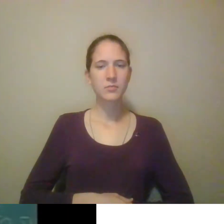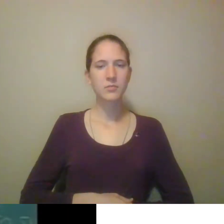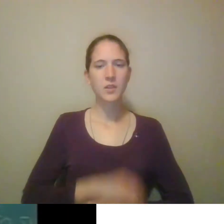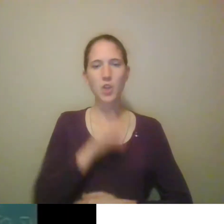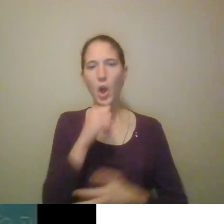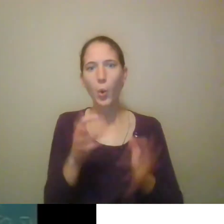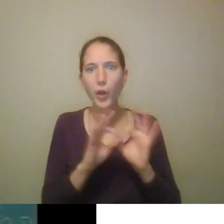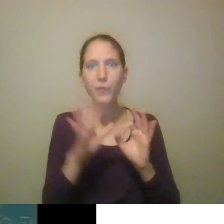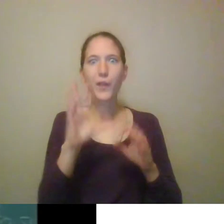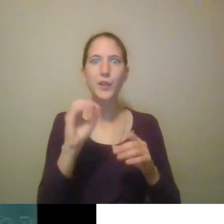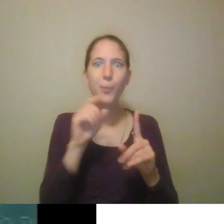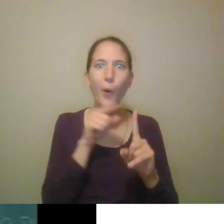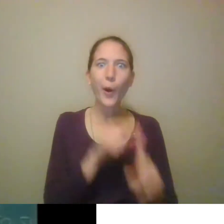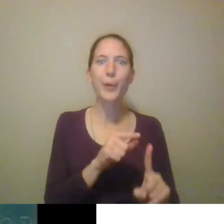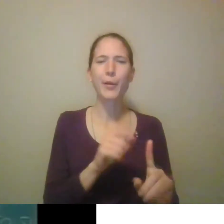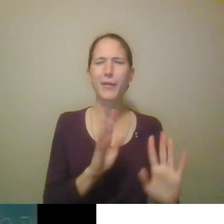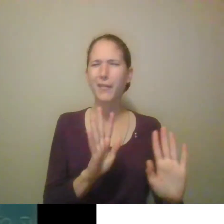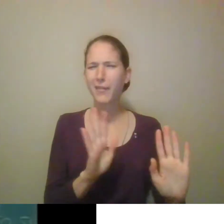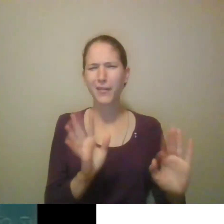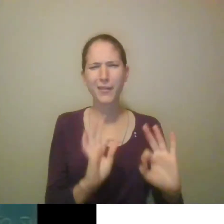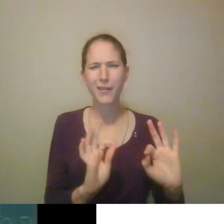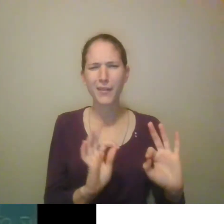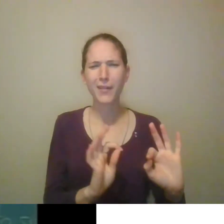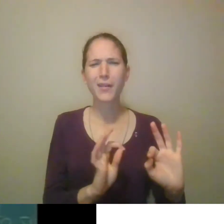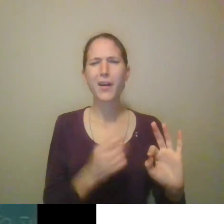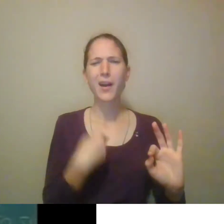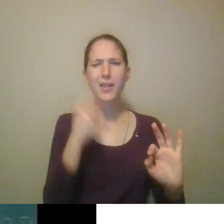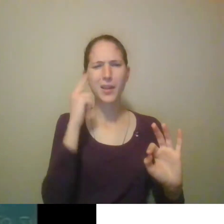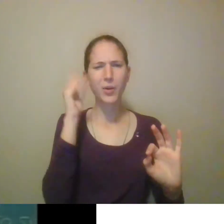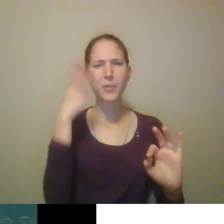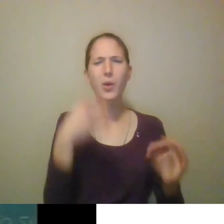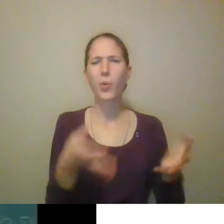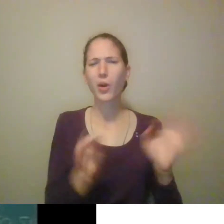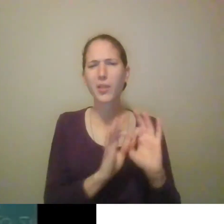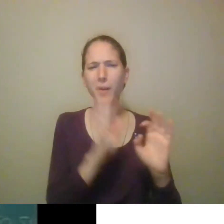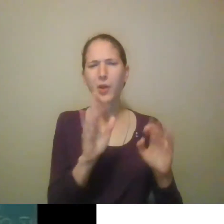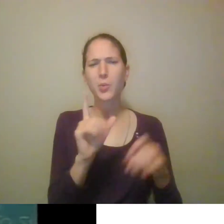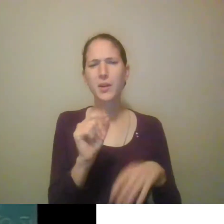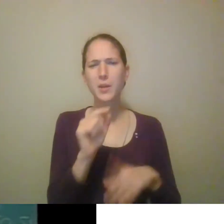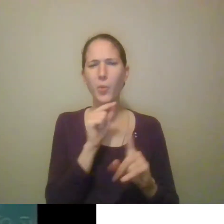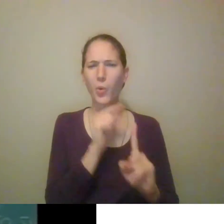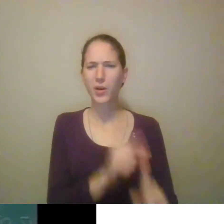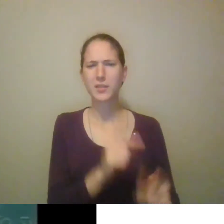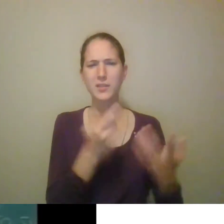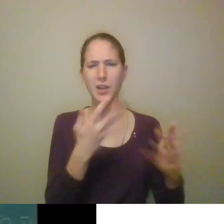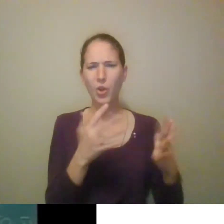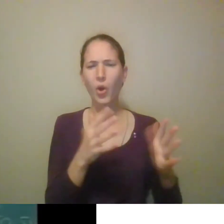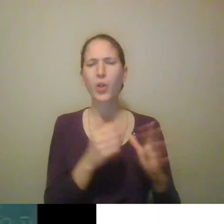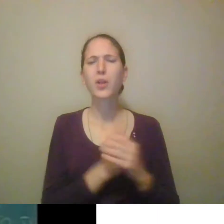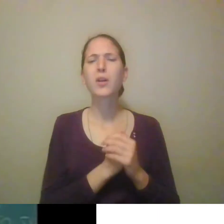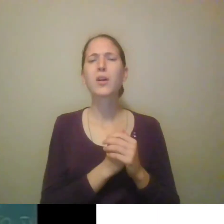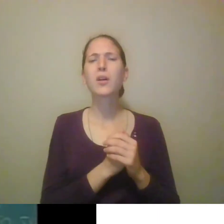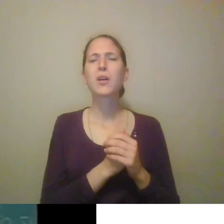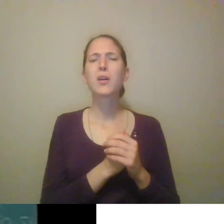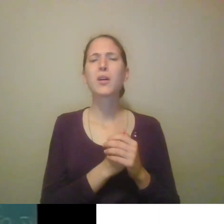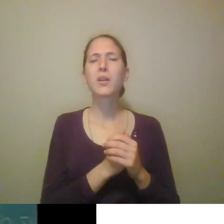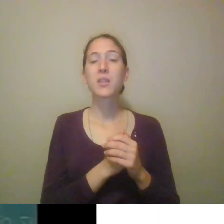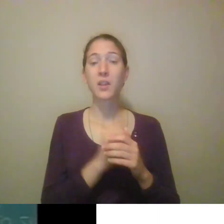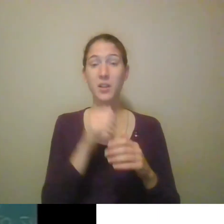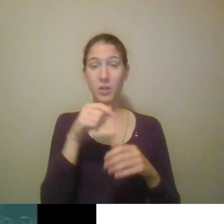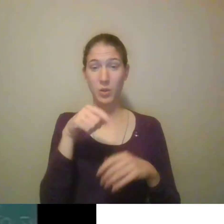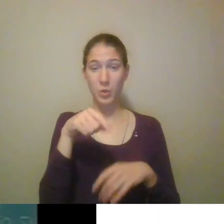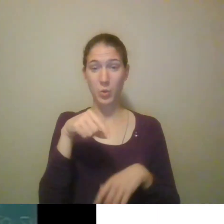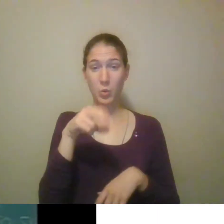quiz or something like that. It'll probably be about a 20-point quiz. All right, and it's going to deal with the cell